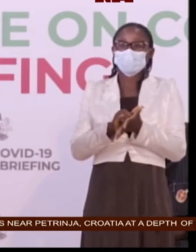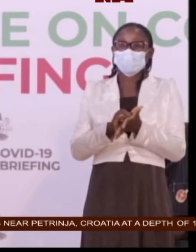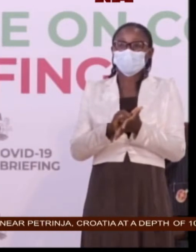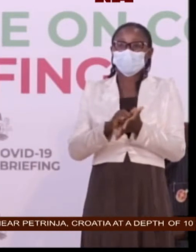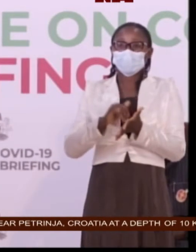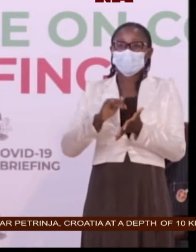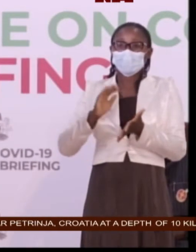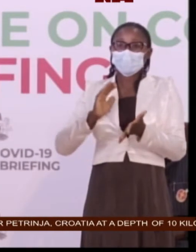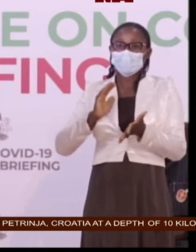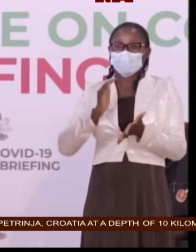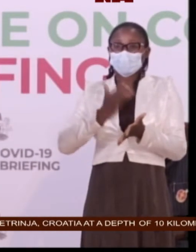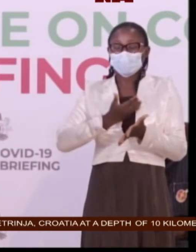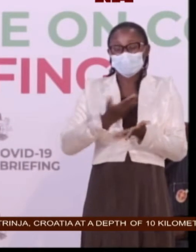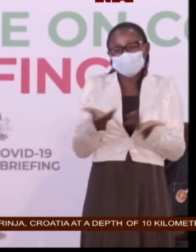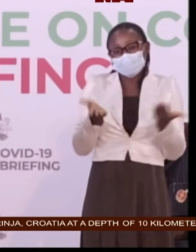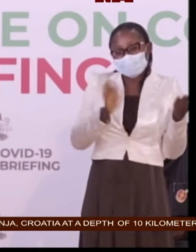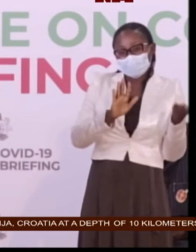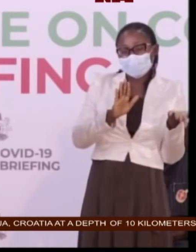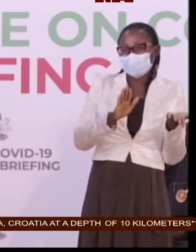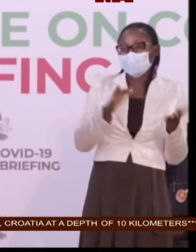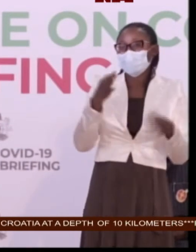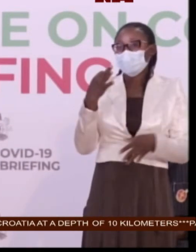our case fatality of